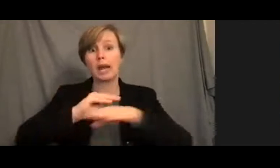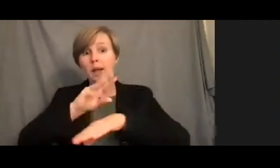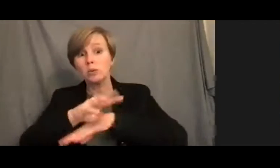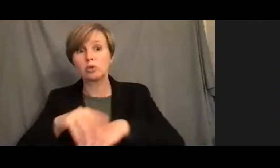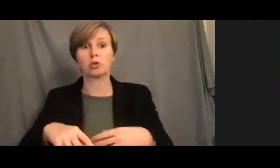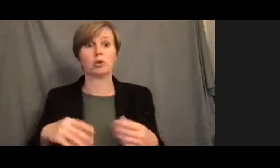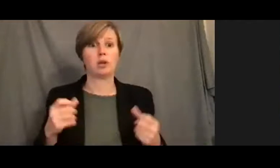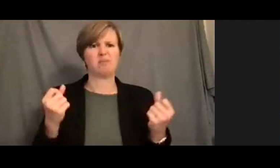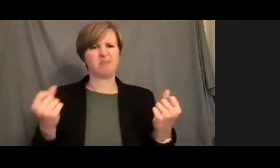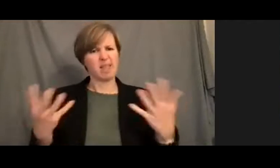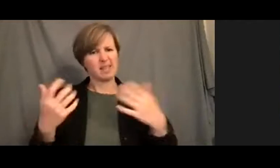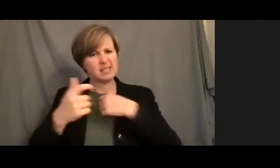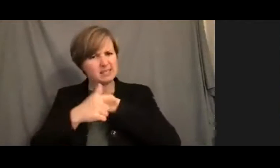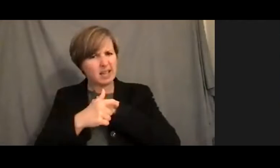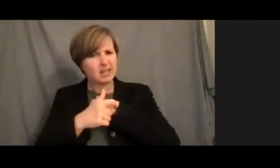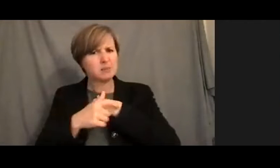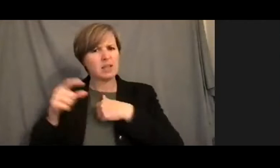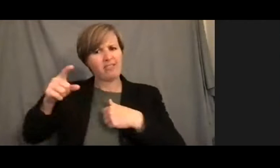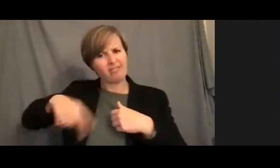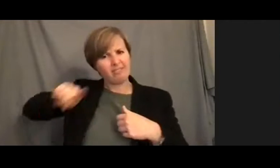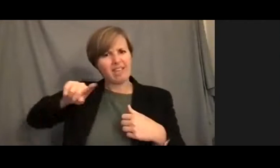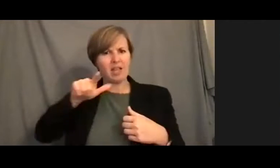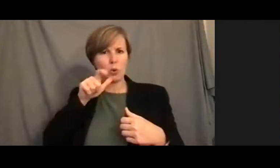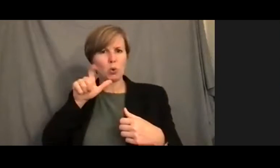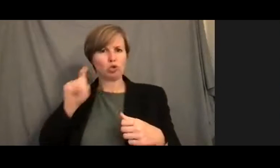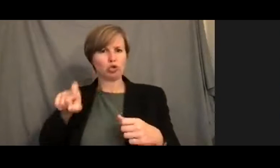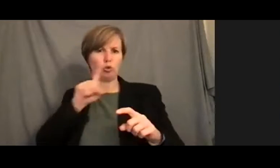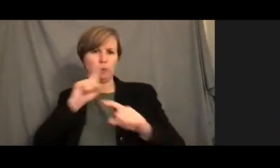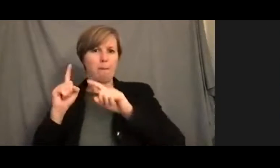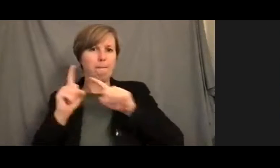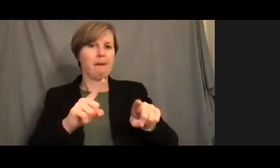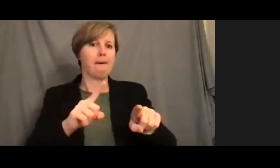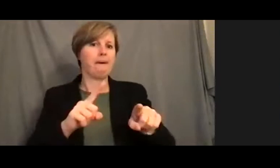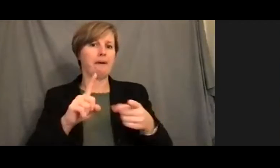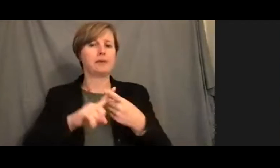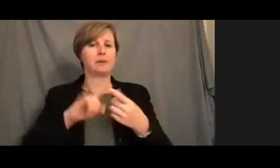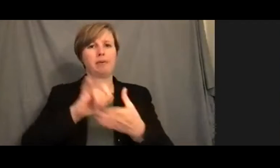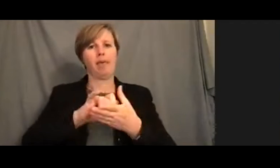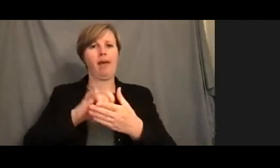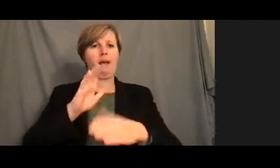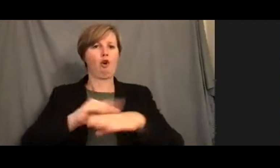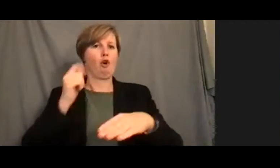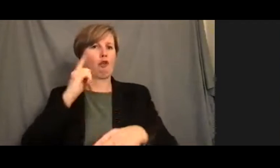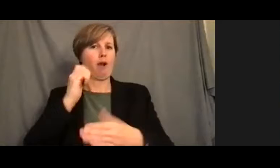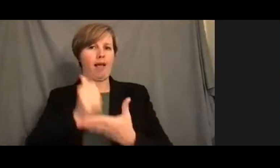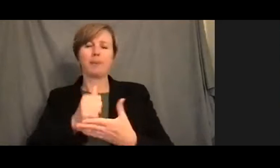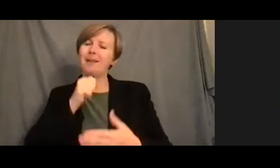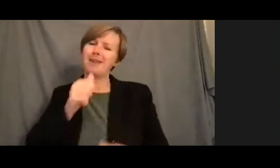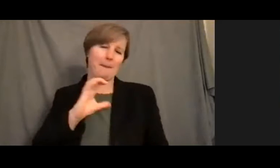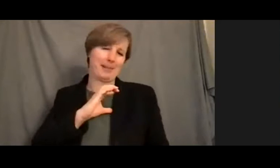many times they are the ones who should be responding to these calls for help, and not police